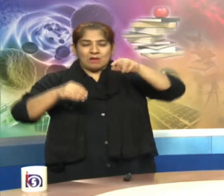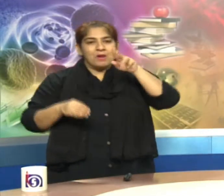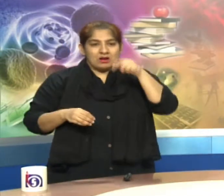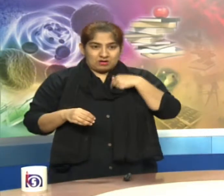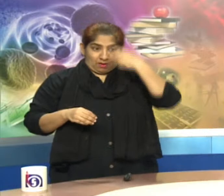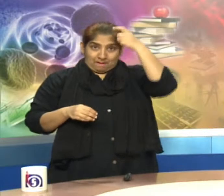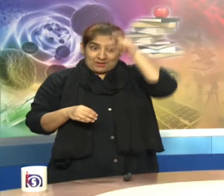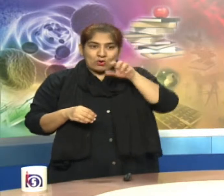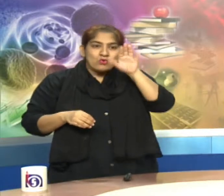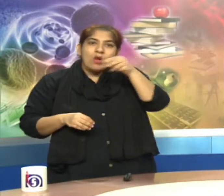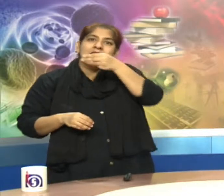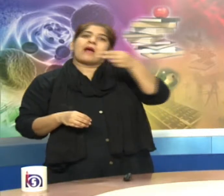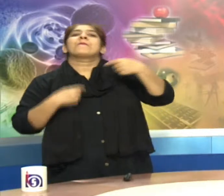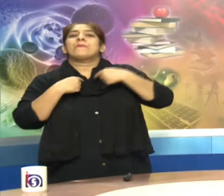work. So